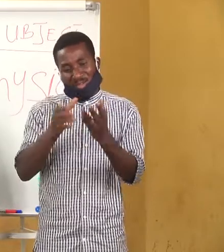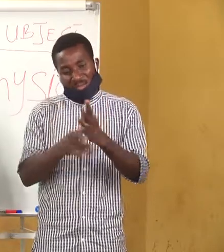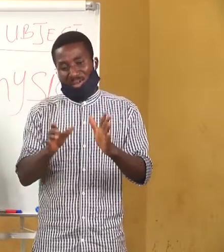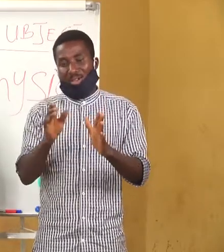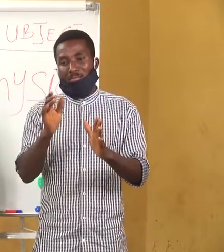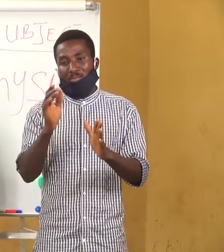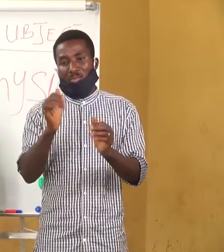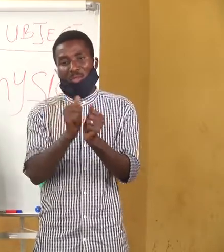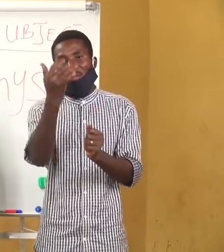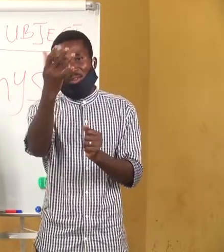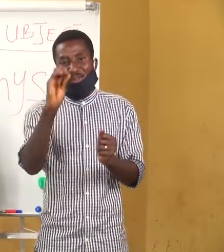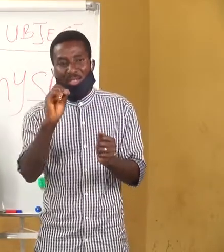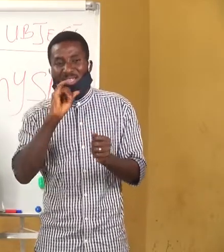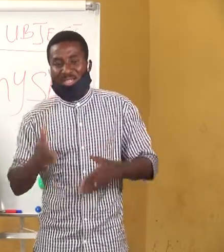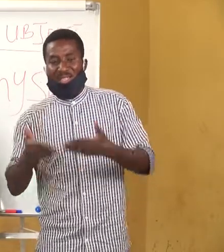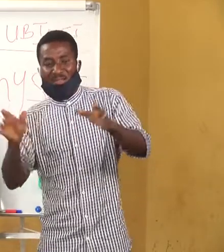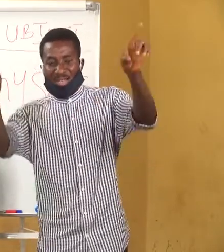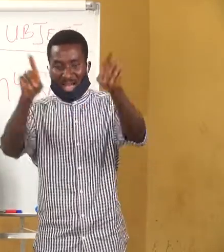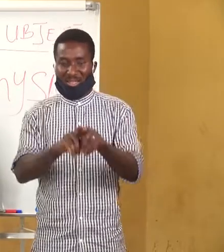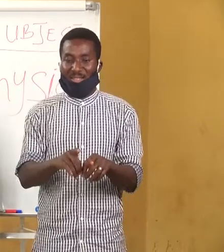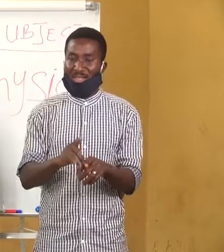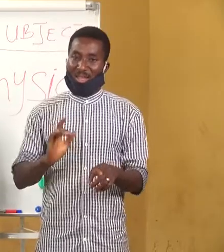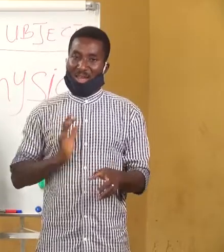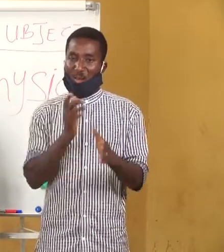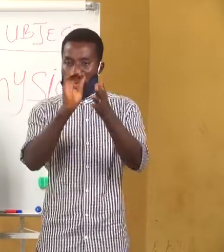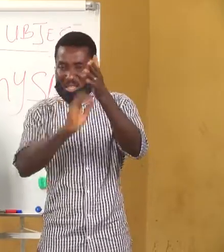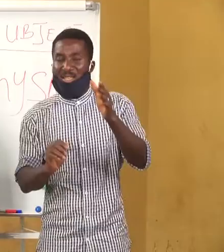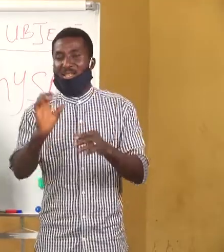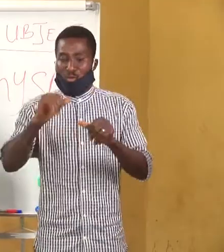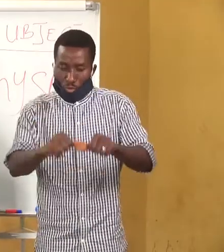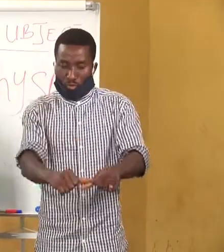by that 50 is given as our decay constant.